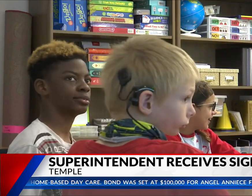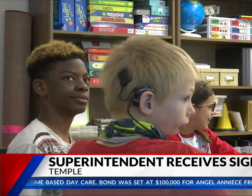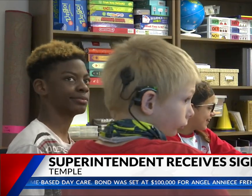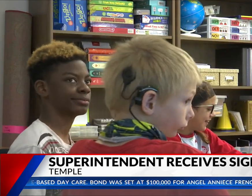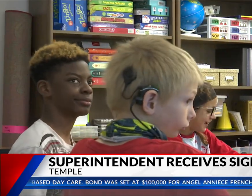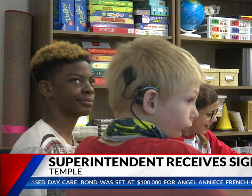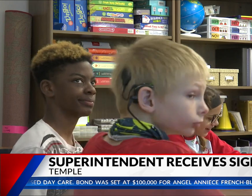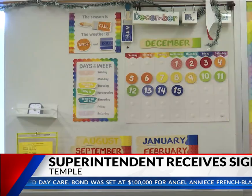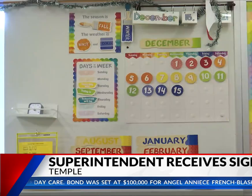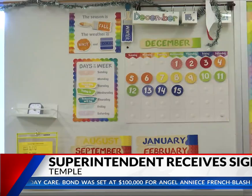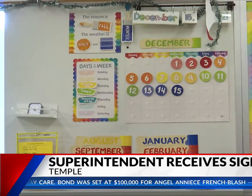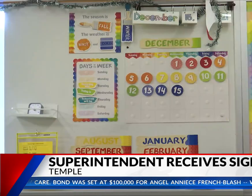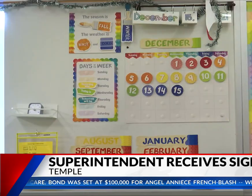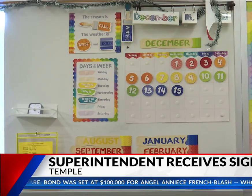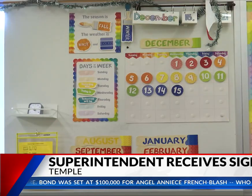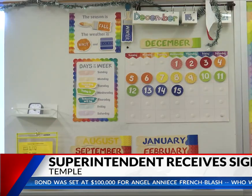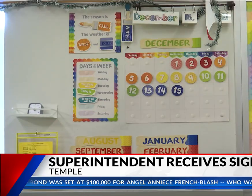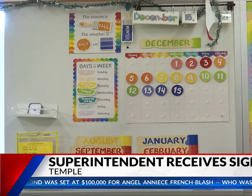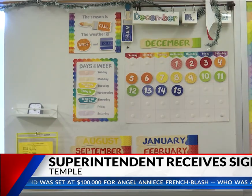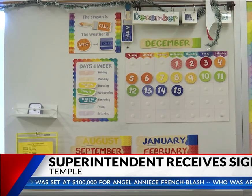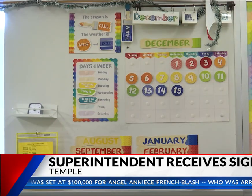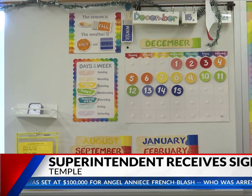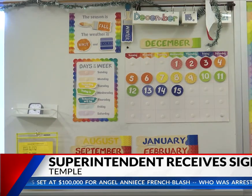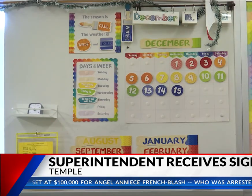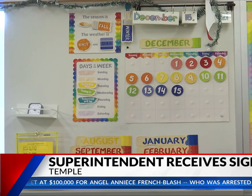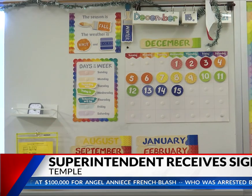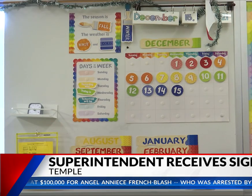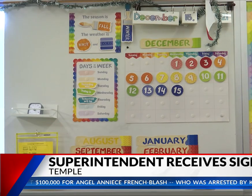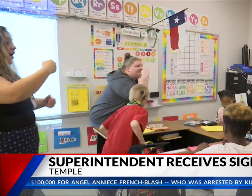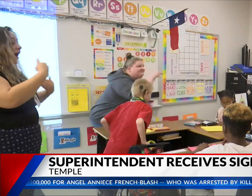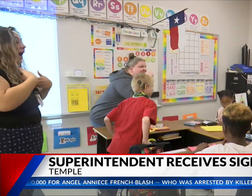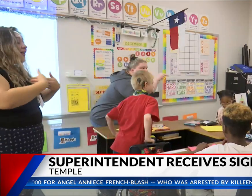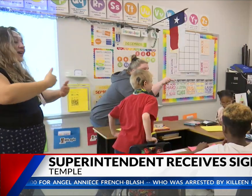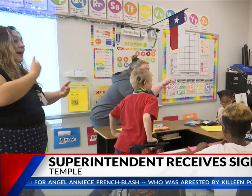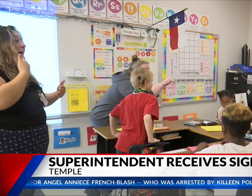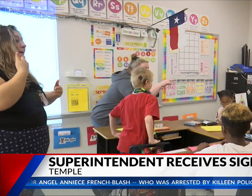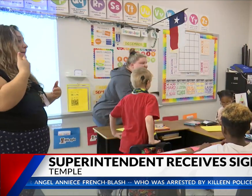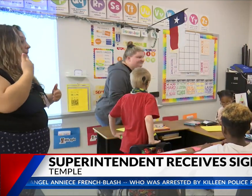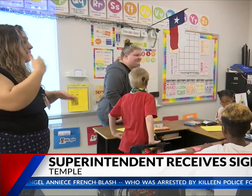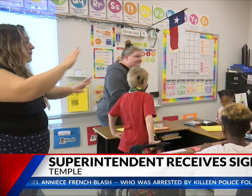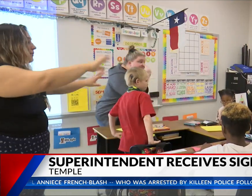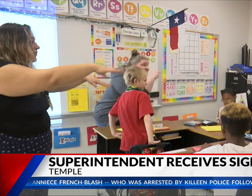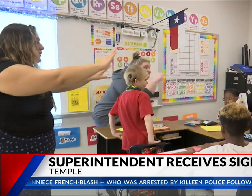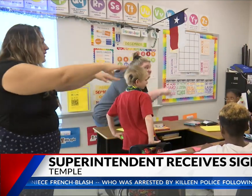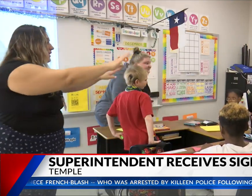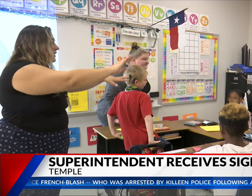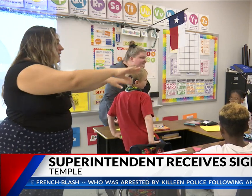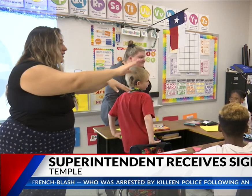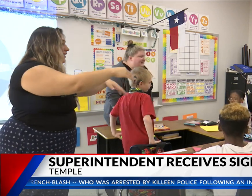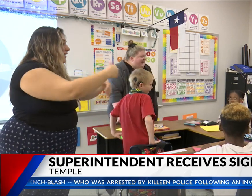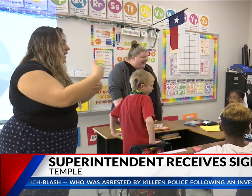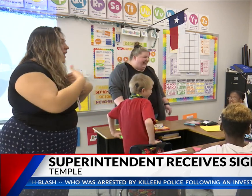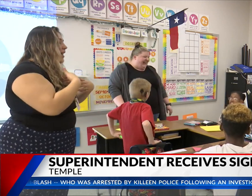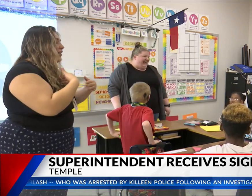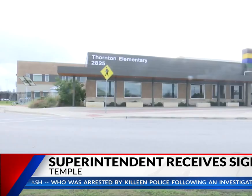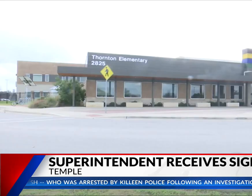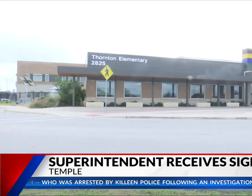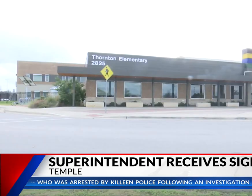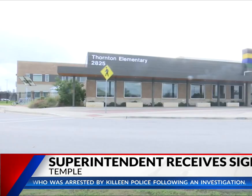interests and hobbies, like if you are really good at basketball or if you love pizza, stuff like